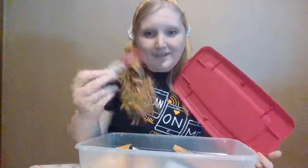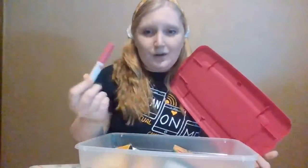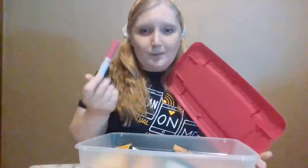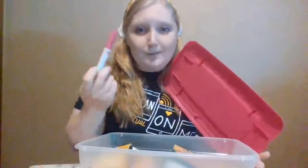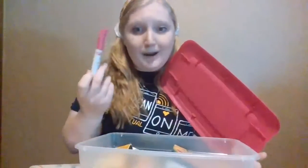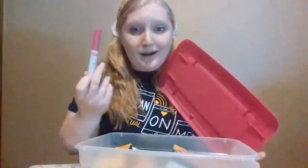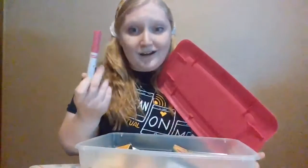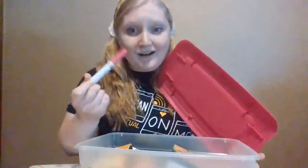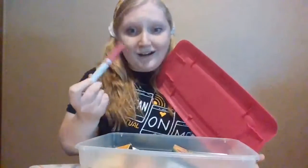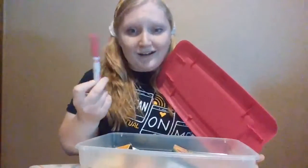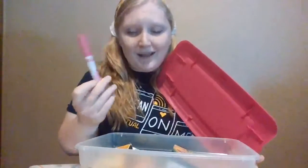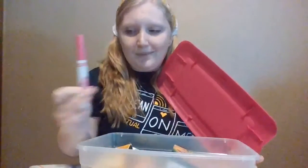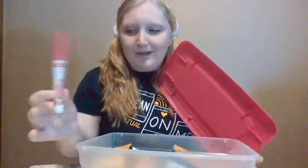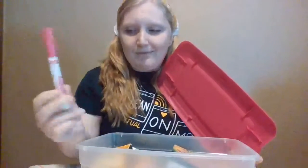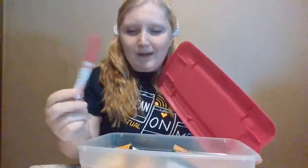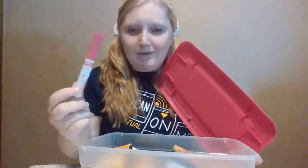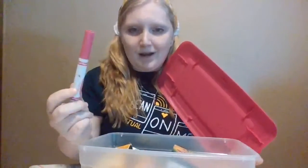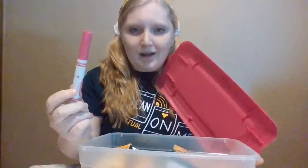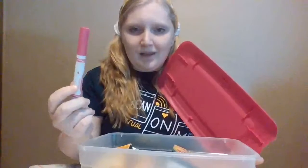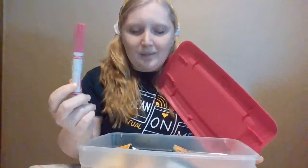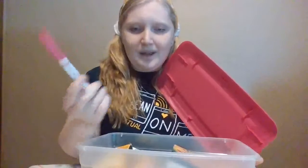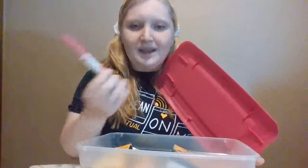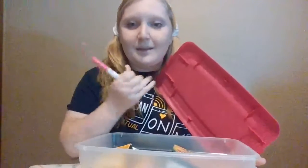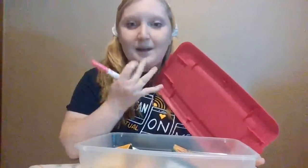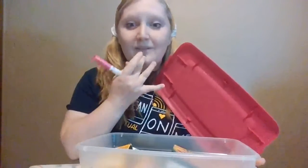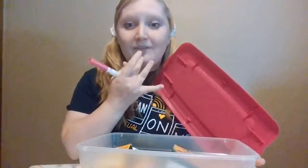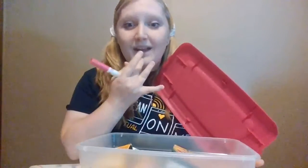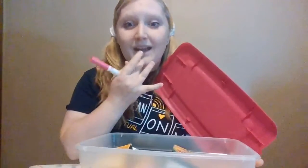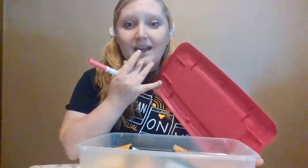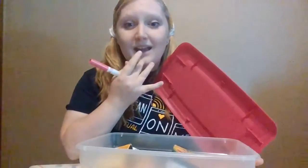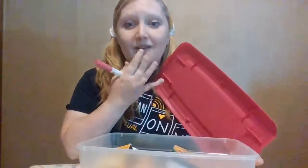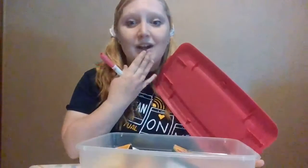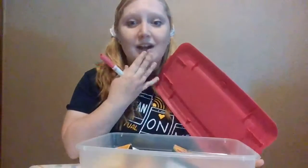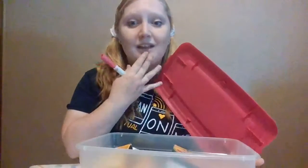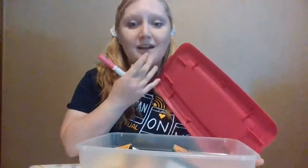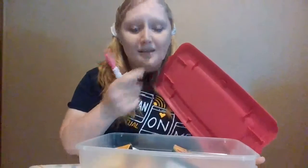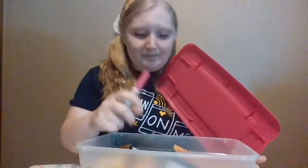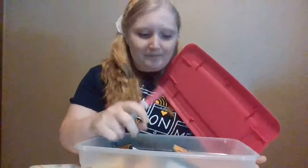found a marker in my favorite color, pink. My favorite color.